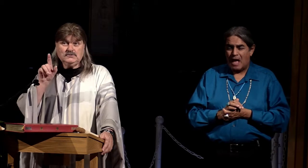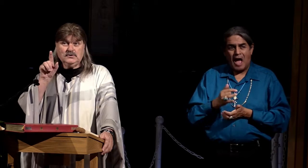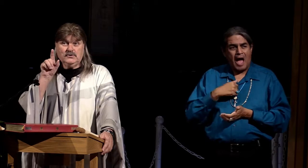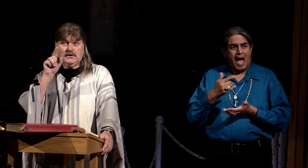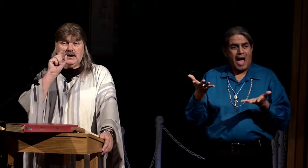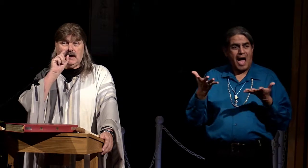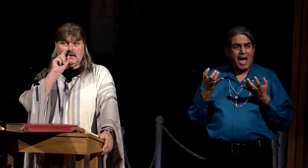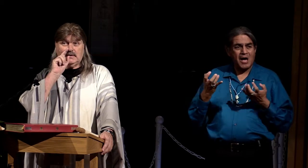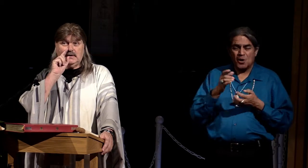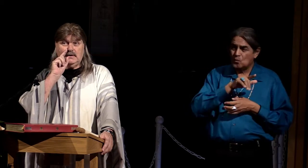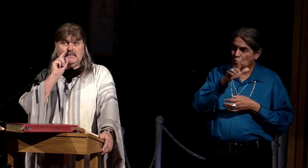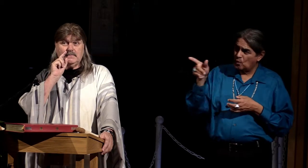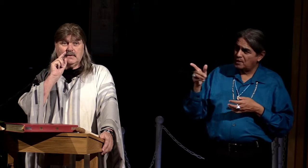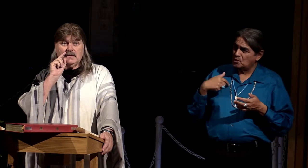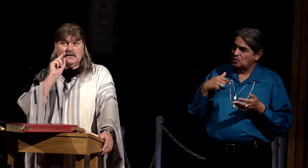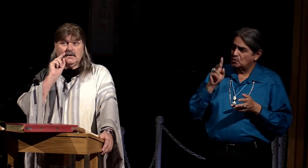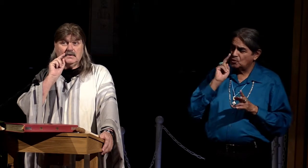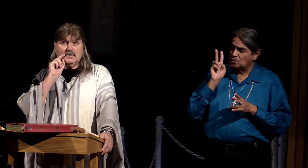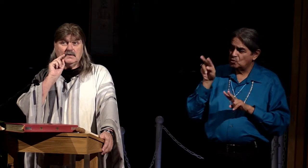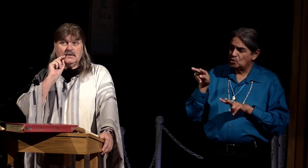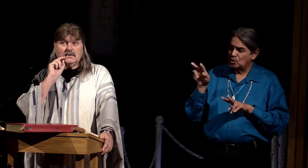I want you to look at